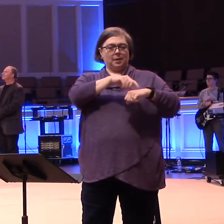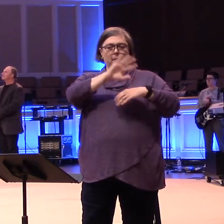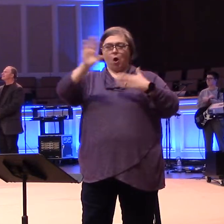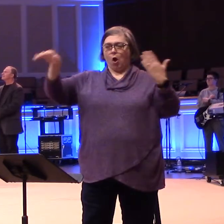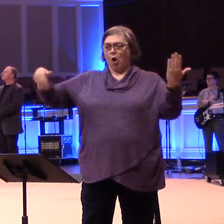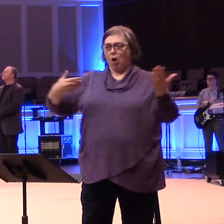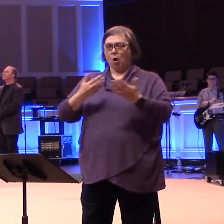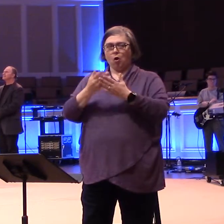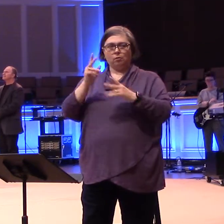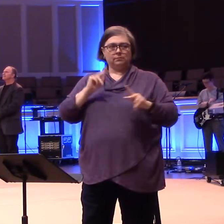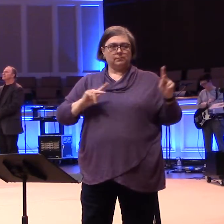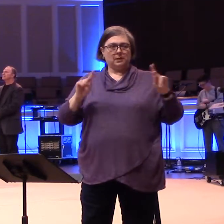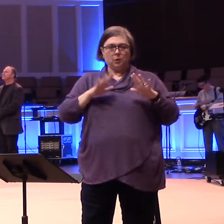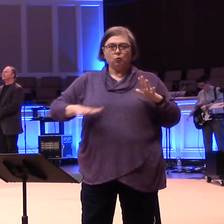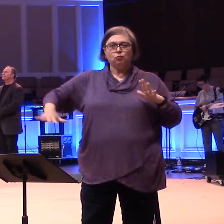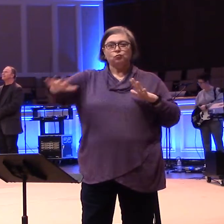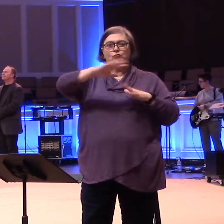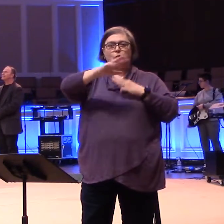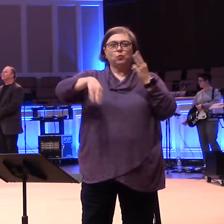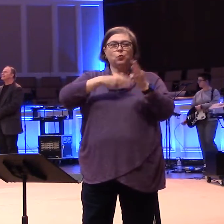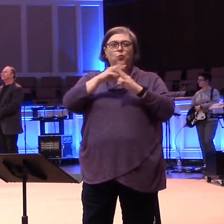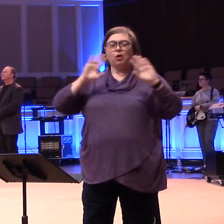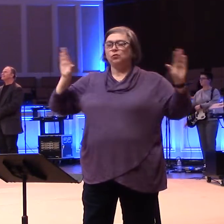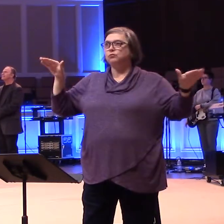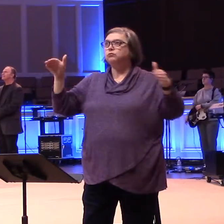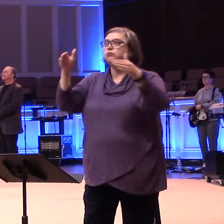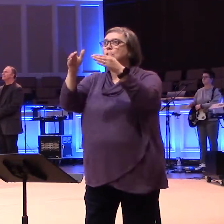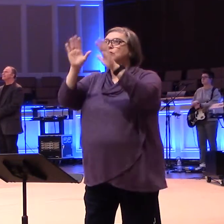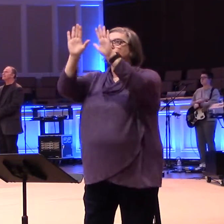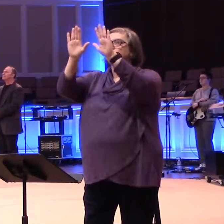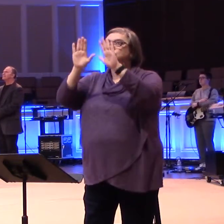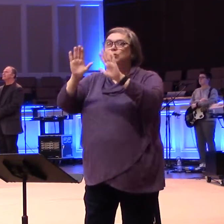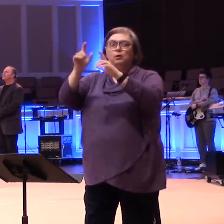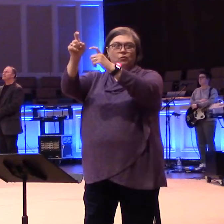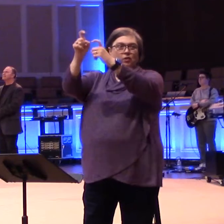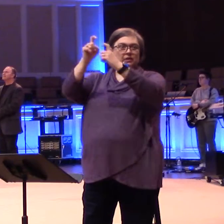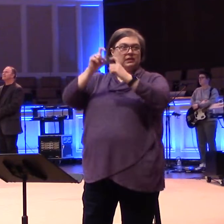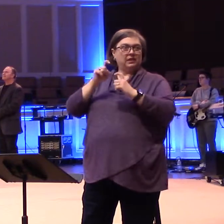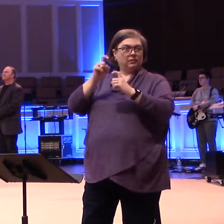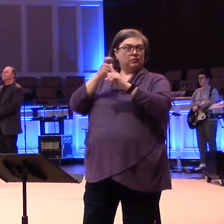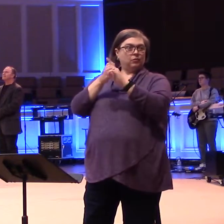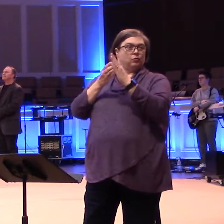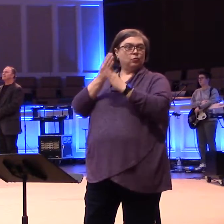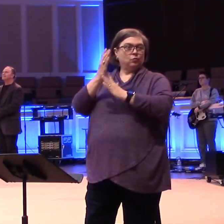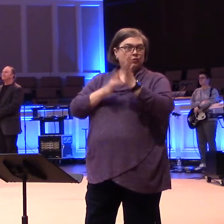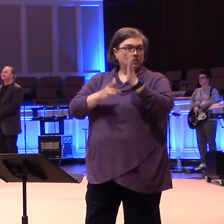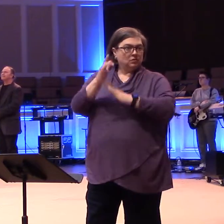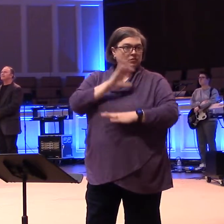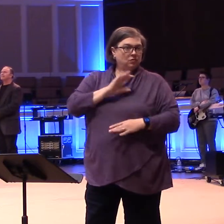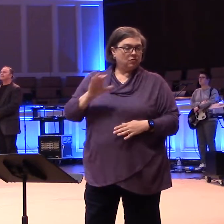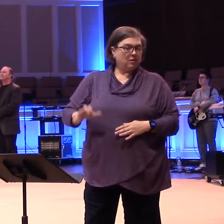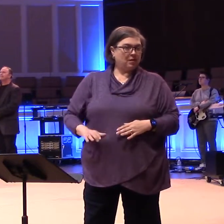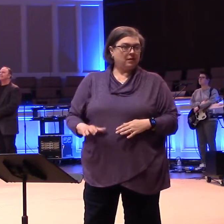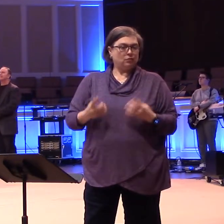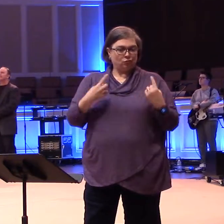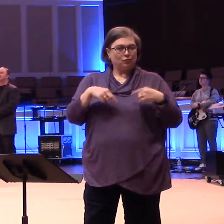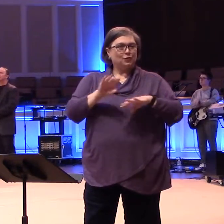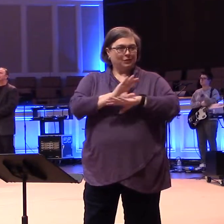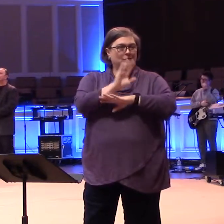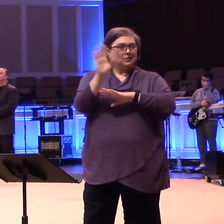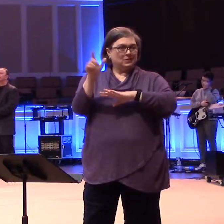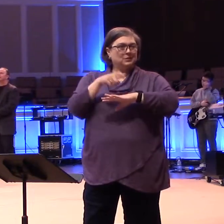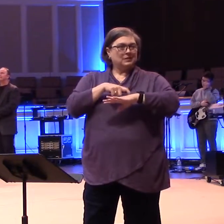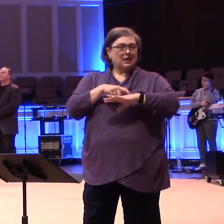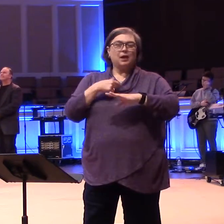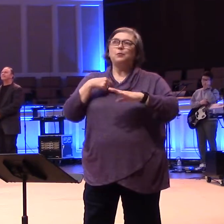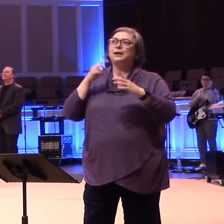our attention on the amazing gift that was given to us at Christmas time through Jesus Christ. It's important that